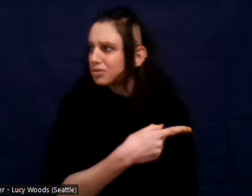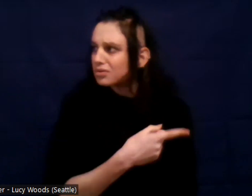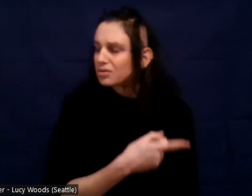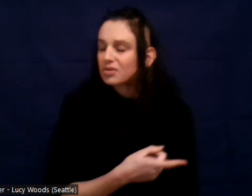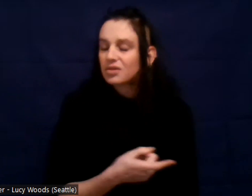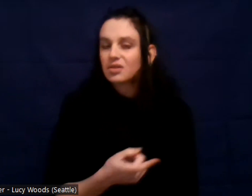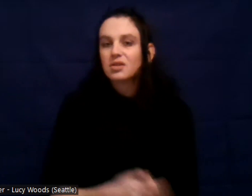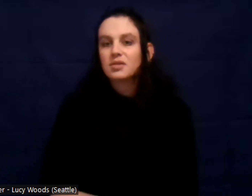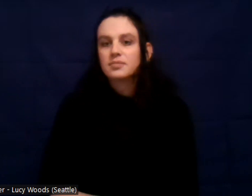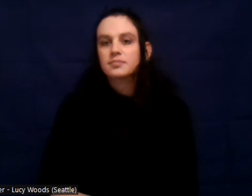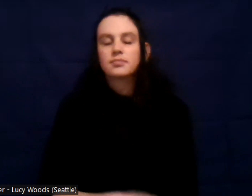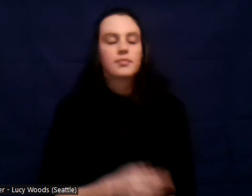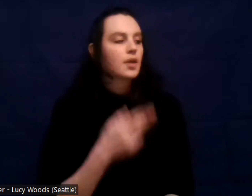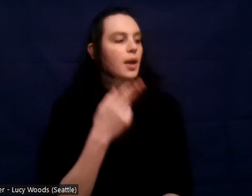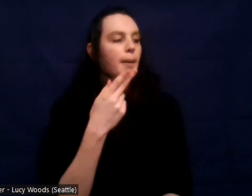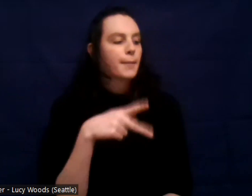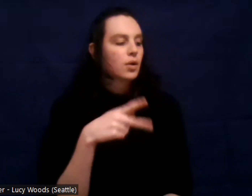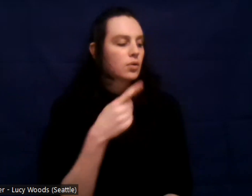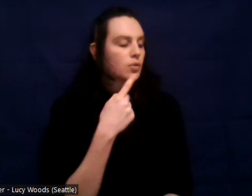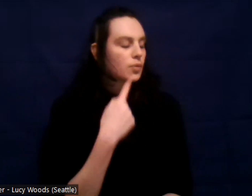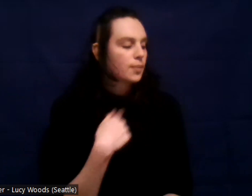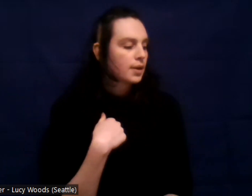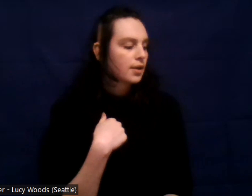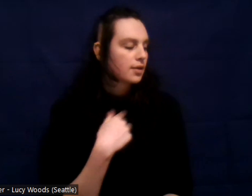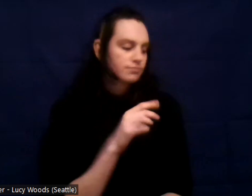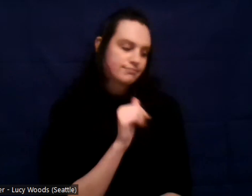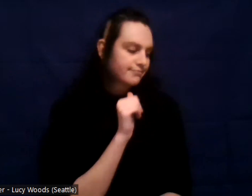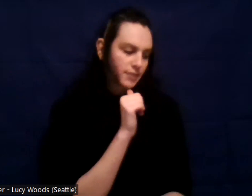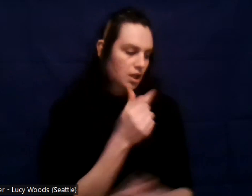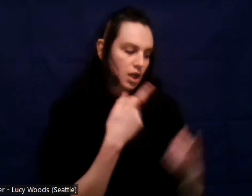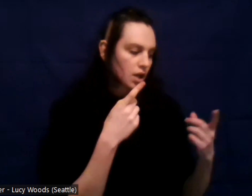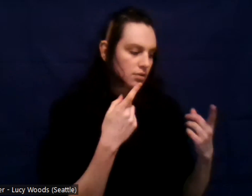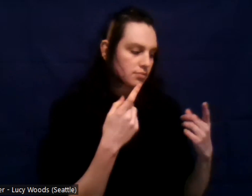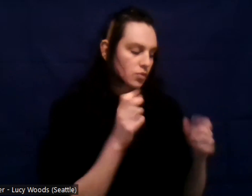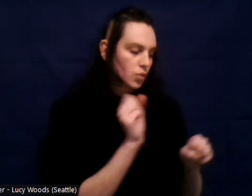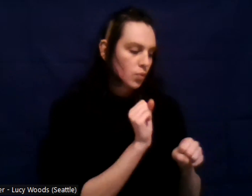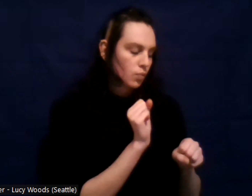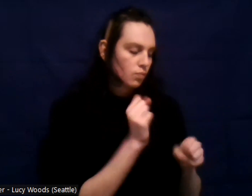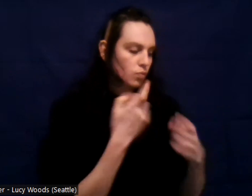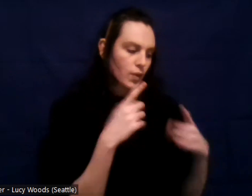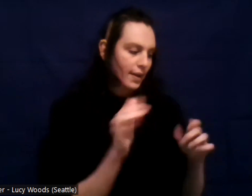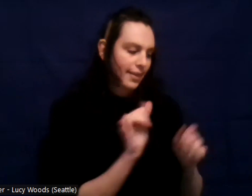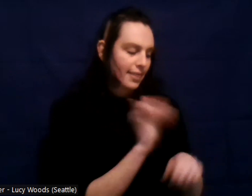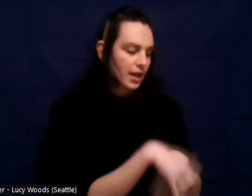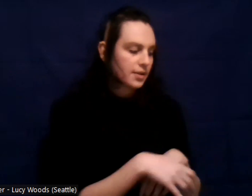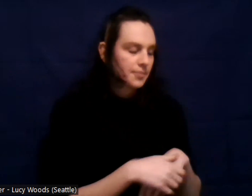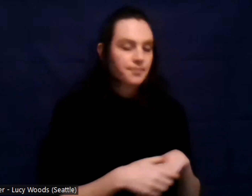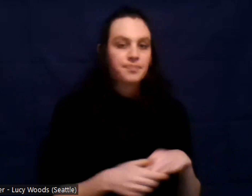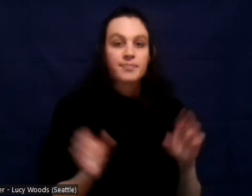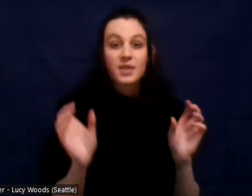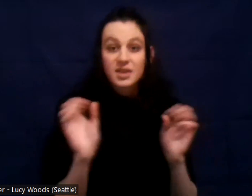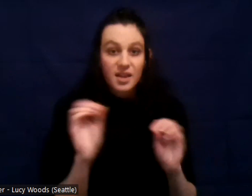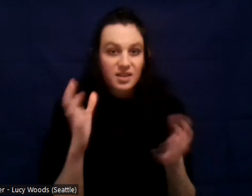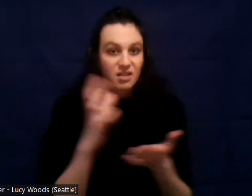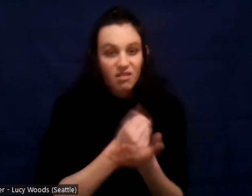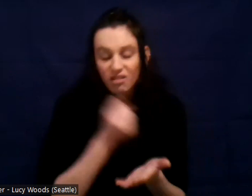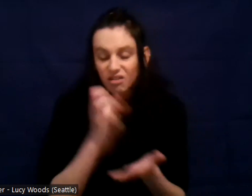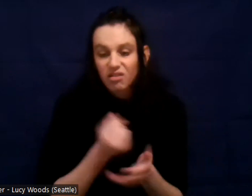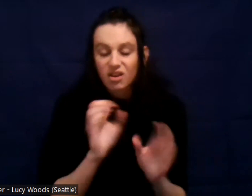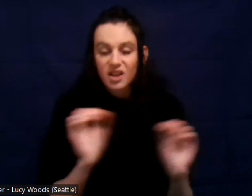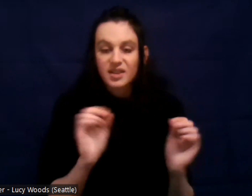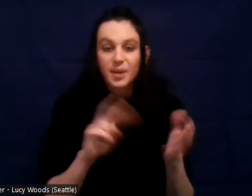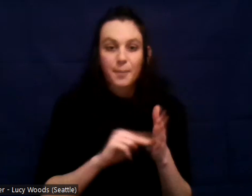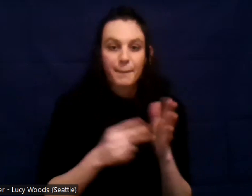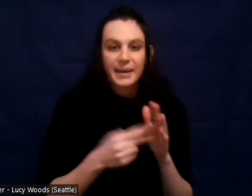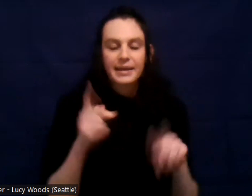graces, but the higher power that I serve, it doesn't work like that. Nothing's ever earned. So then therefore it cannot be unearned. It was just kind of